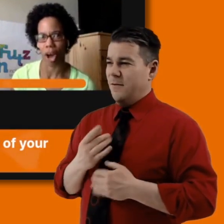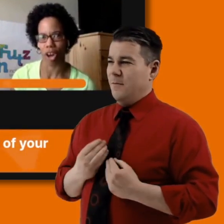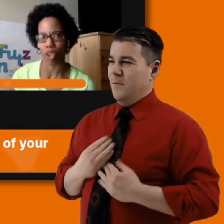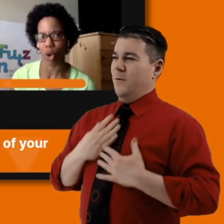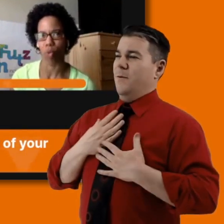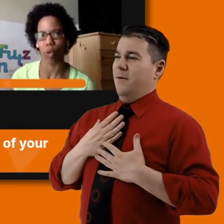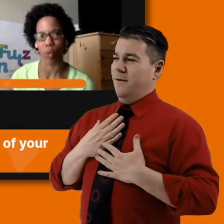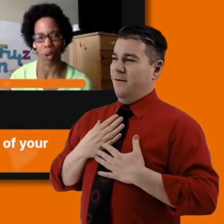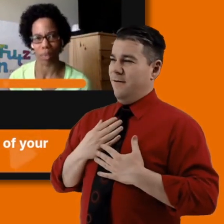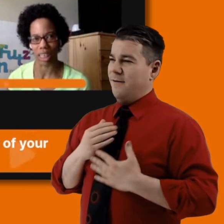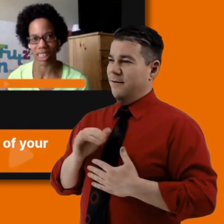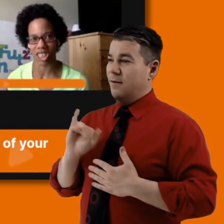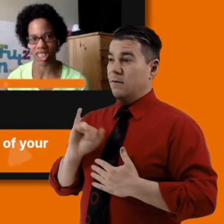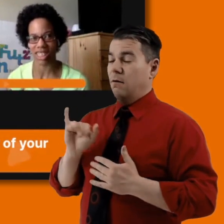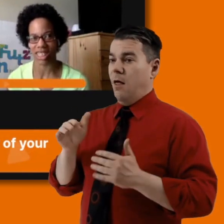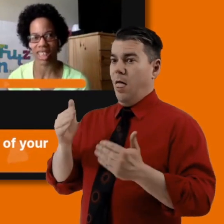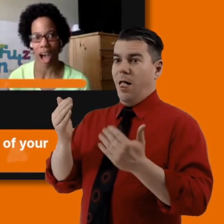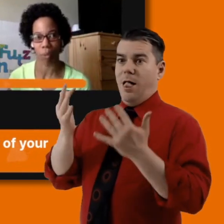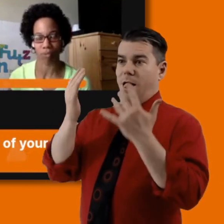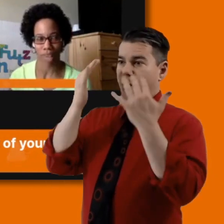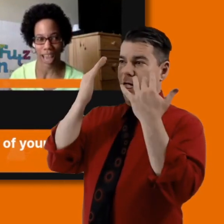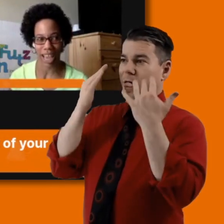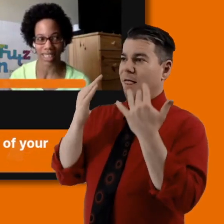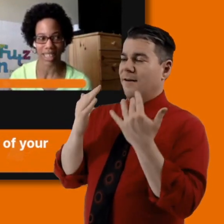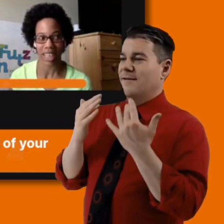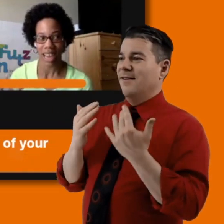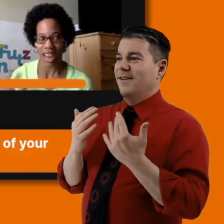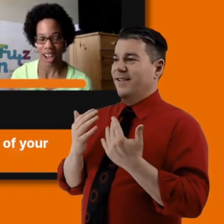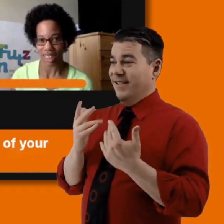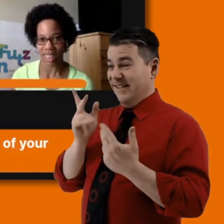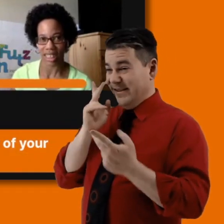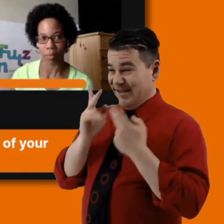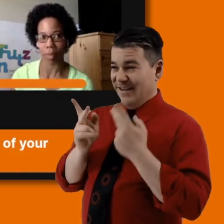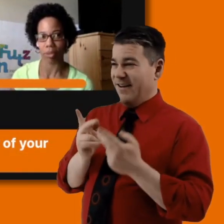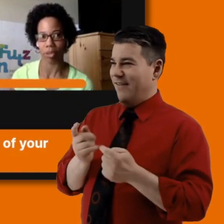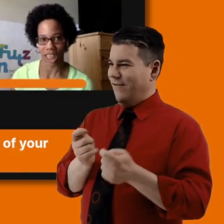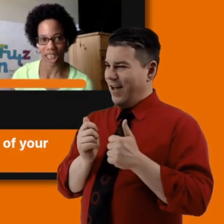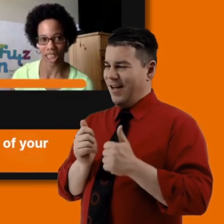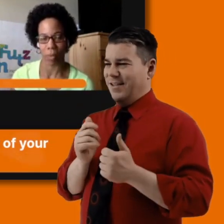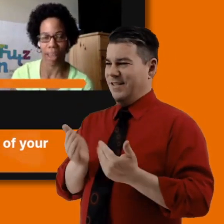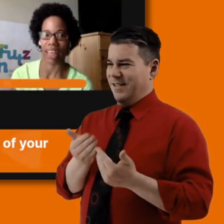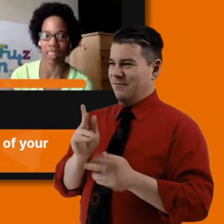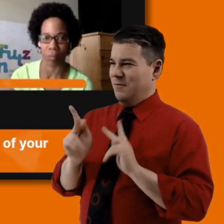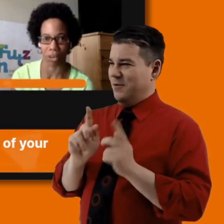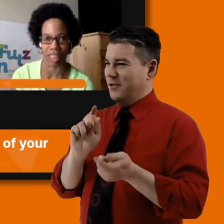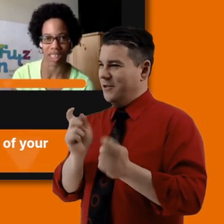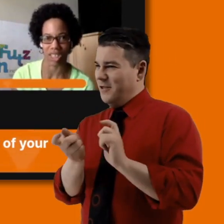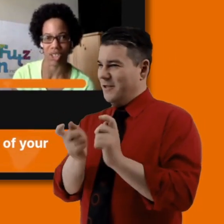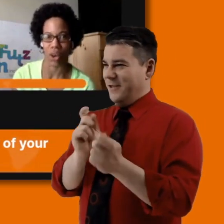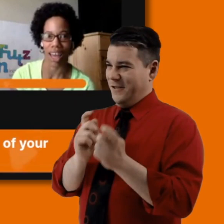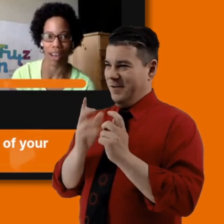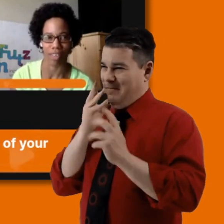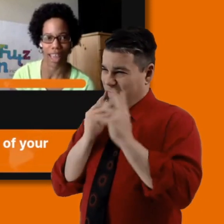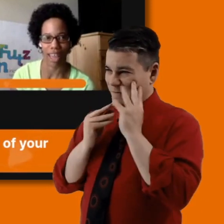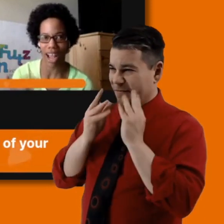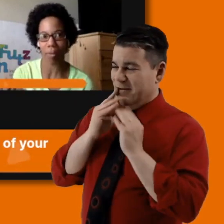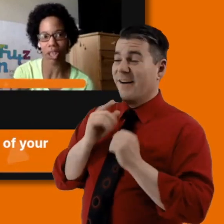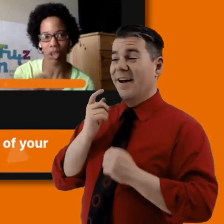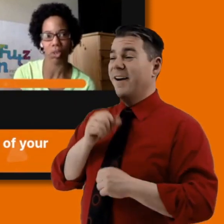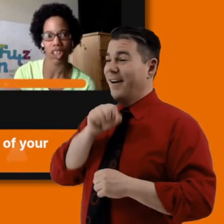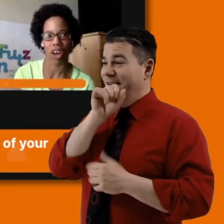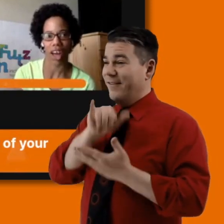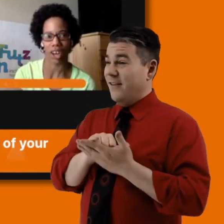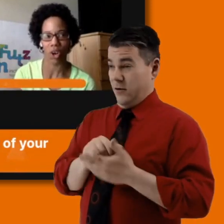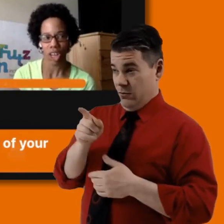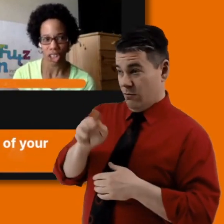rewarding, but also overwhelming to just see how fast and how easily people change by experiences. So I love that. And how